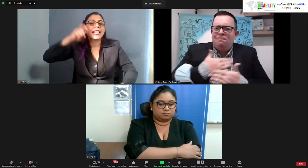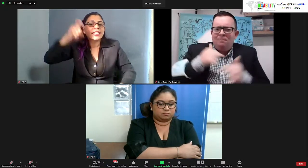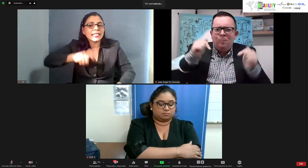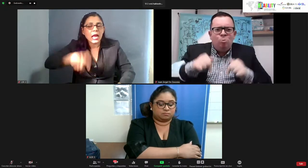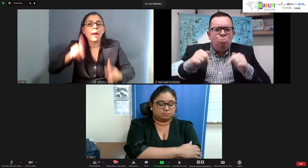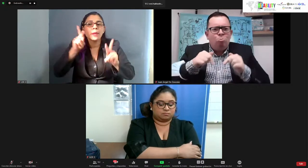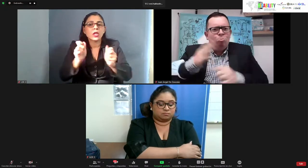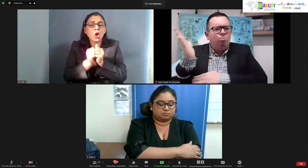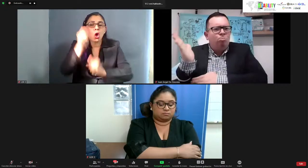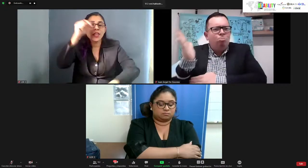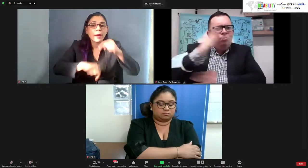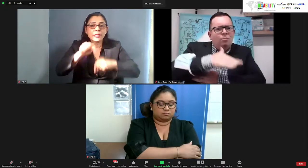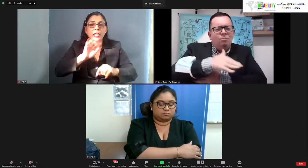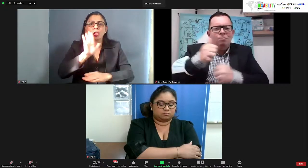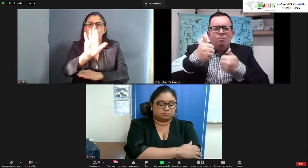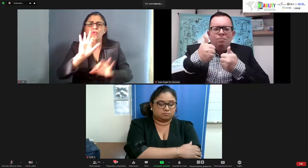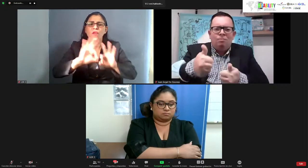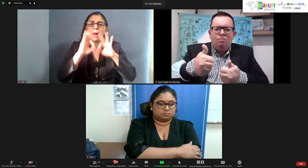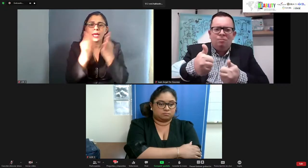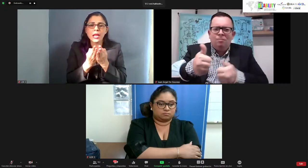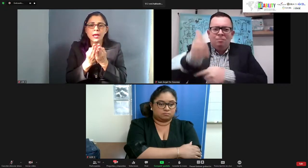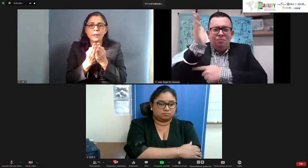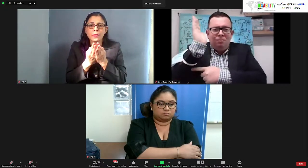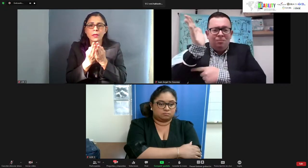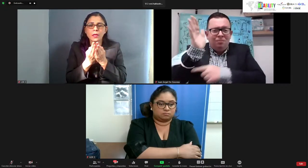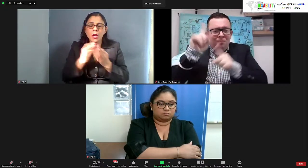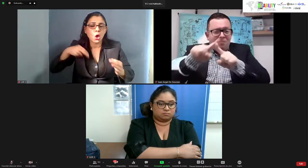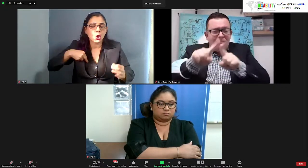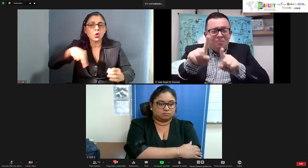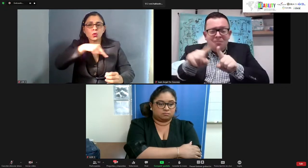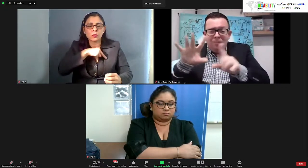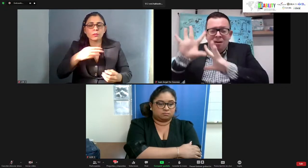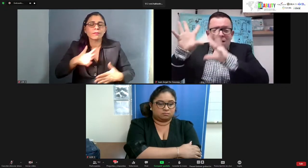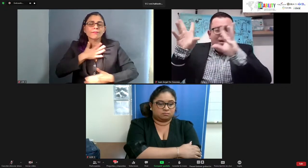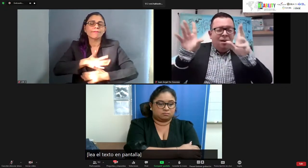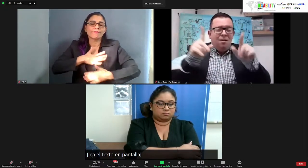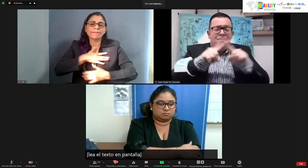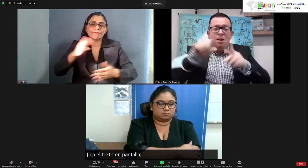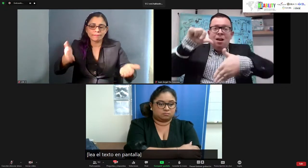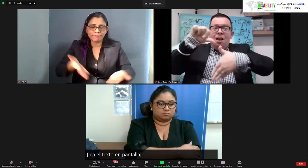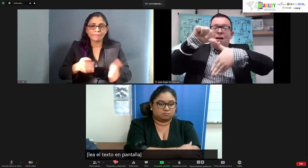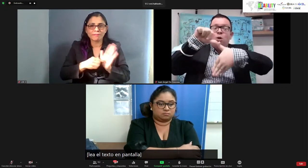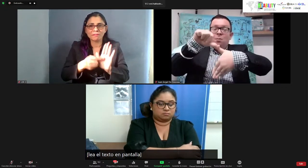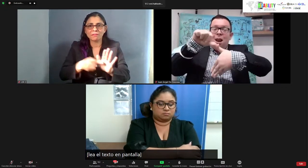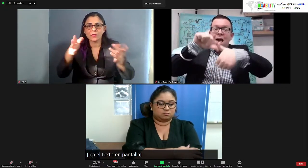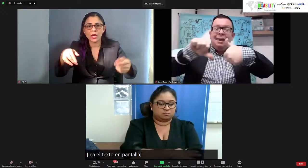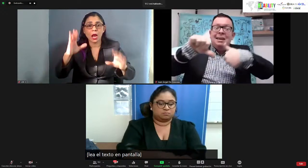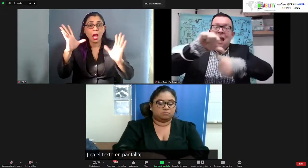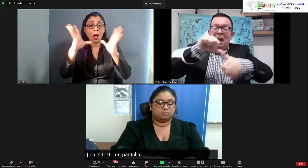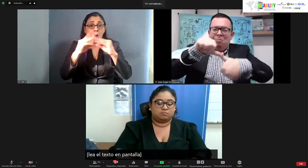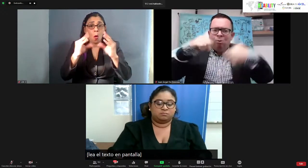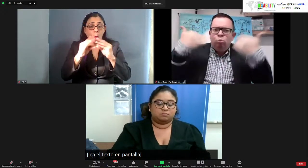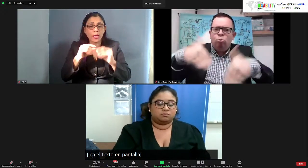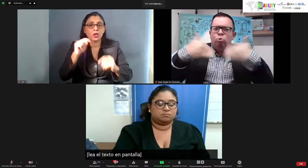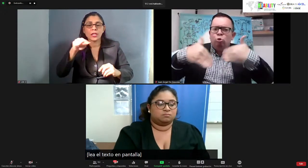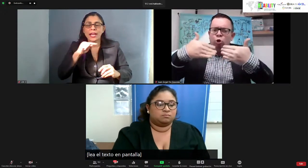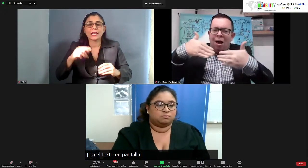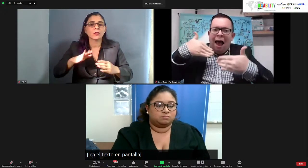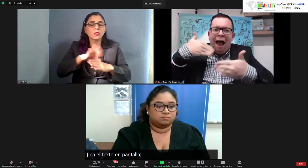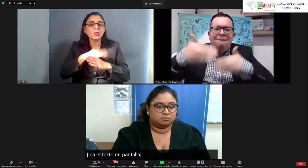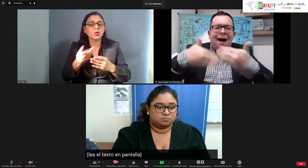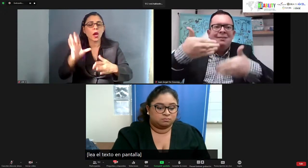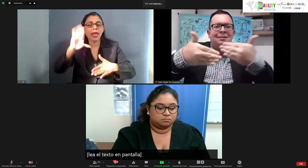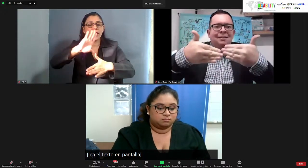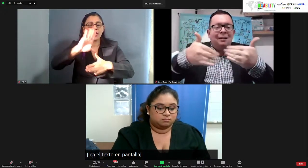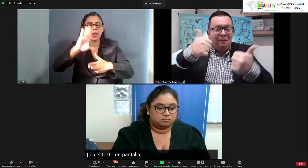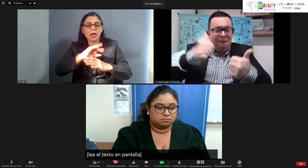provide follow-up to the persons with disabilities and their families we were very pleased to have the satellite